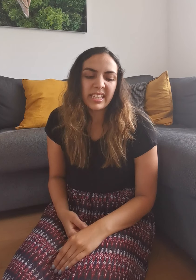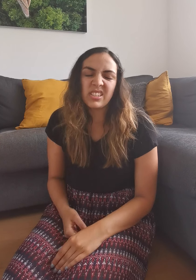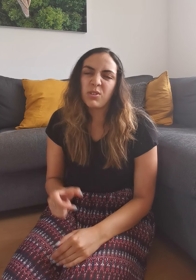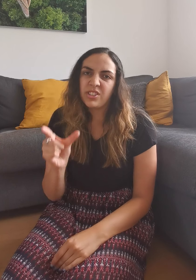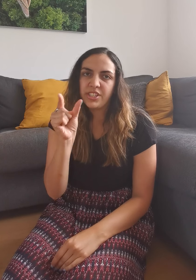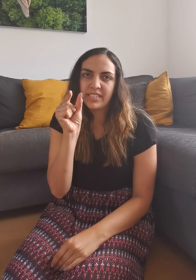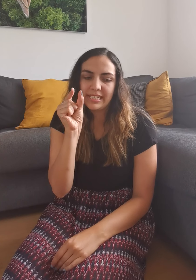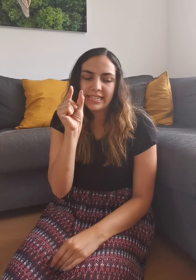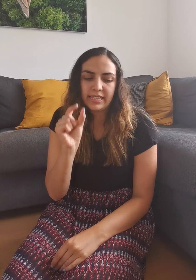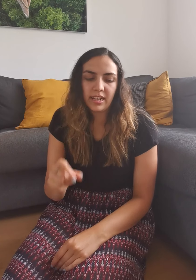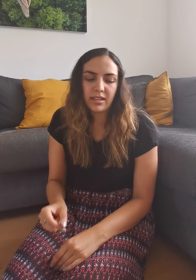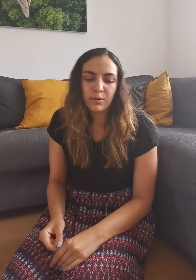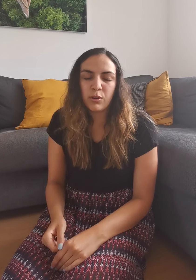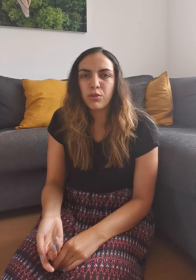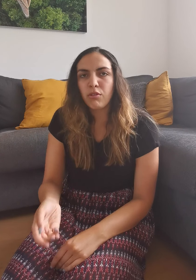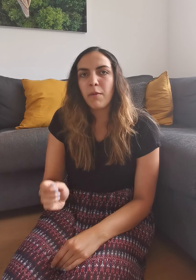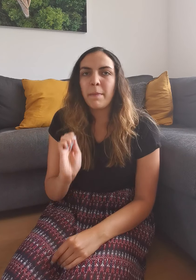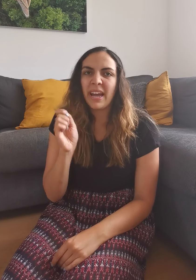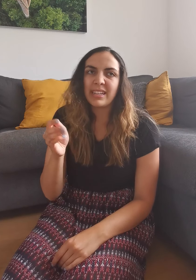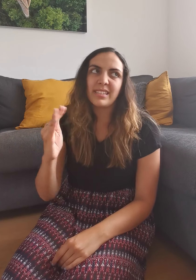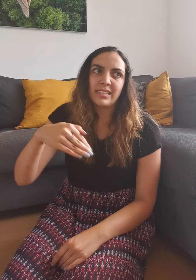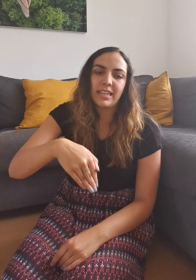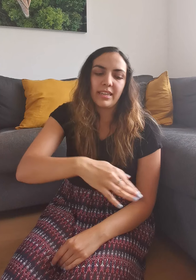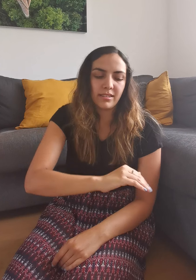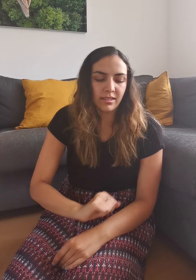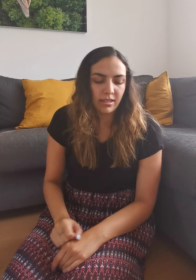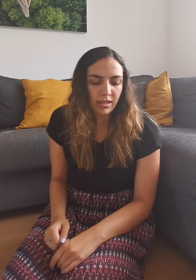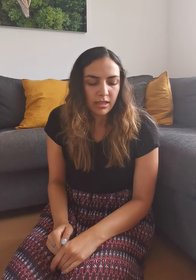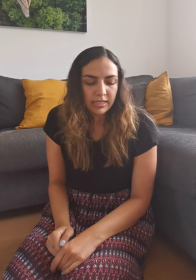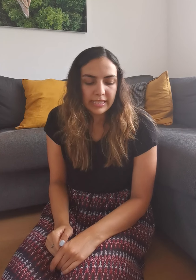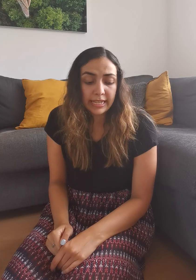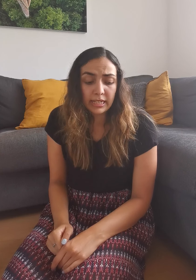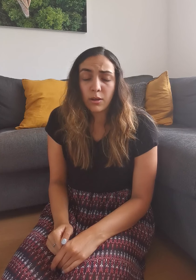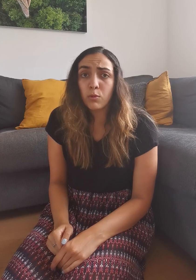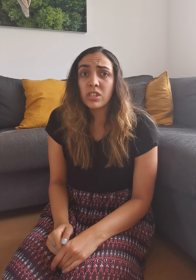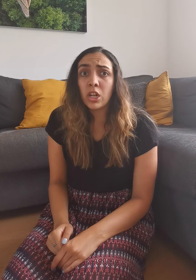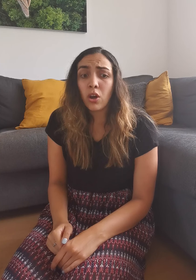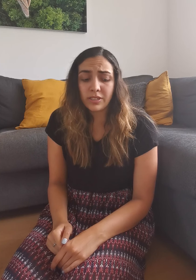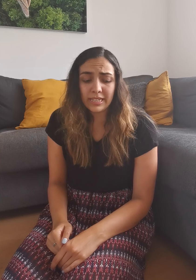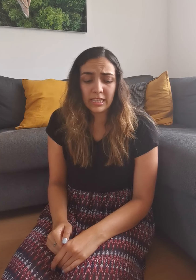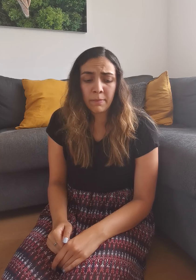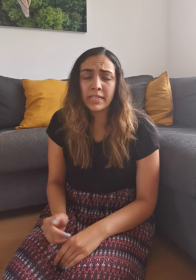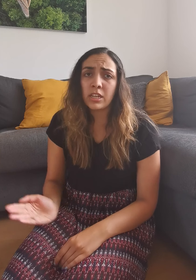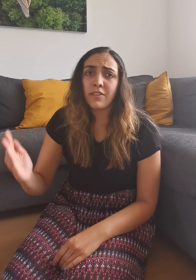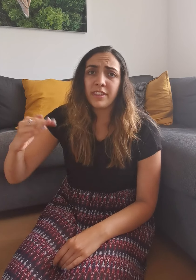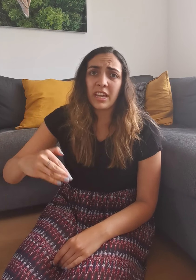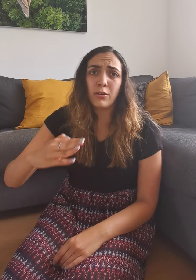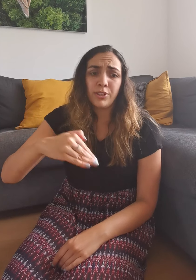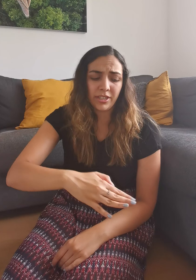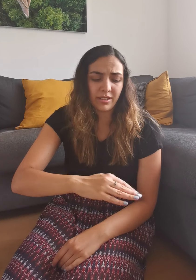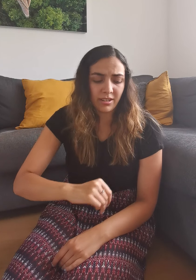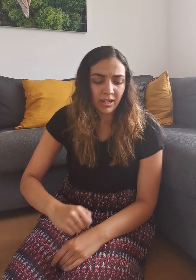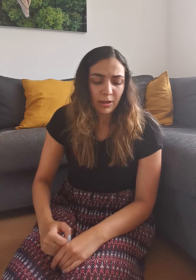This one's just a Tiddler, we'll throw it back to sea. Tiddler was lost in the middle of the ocean